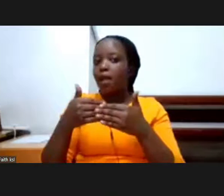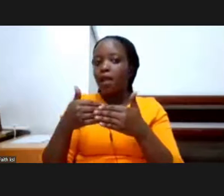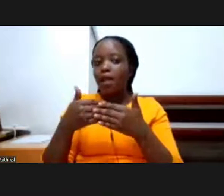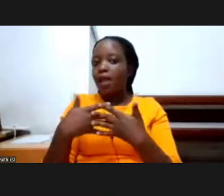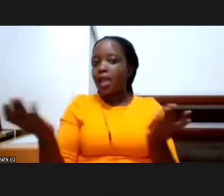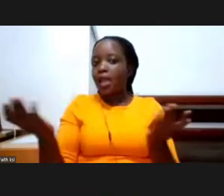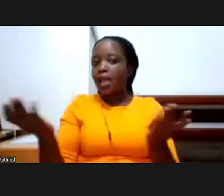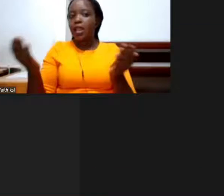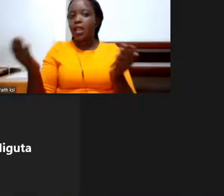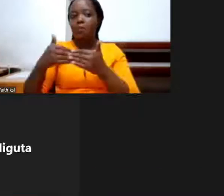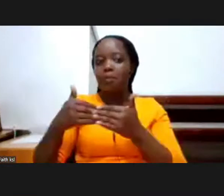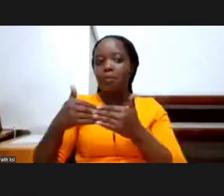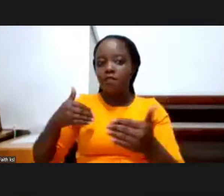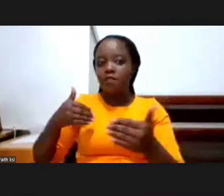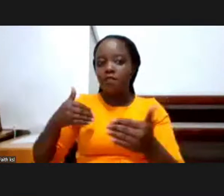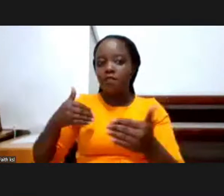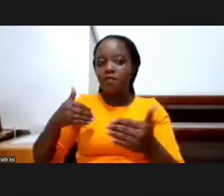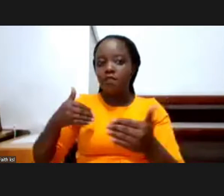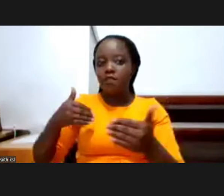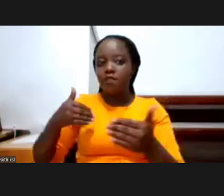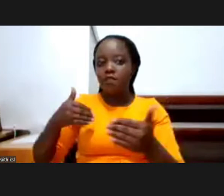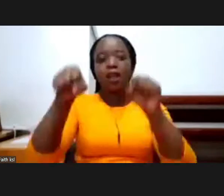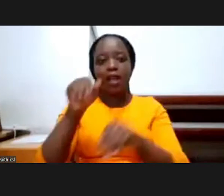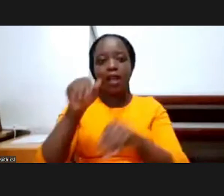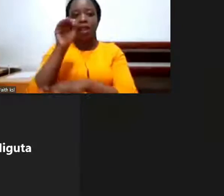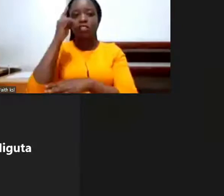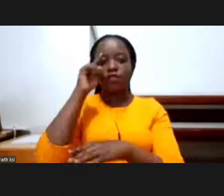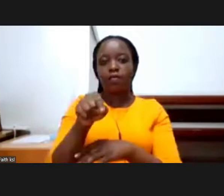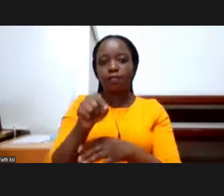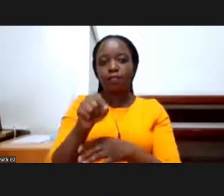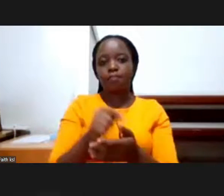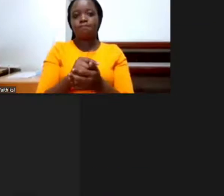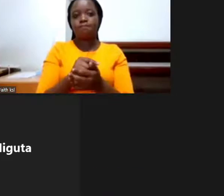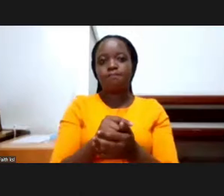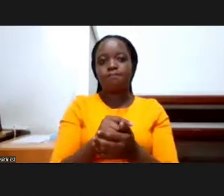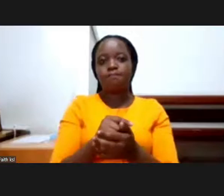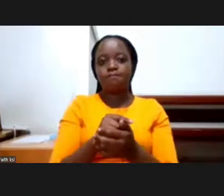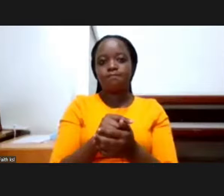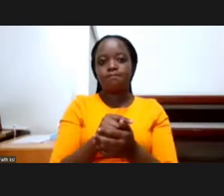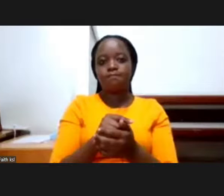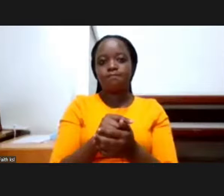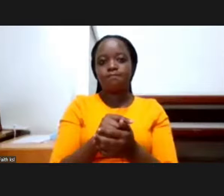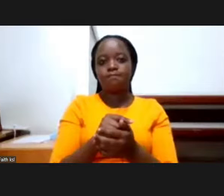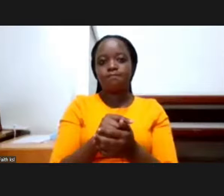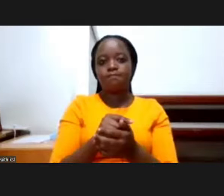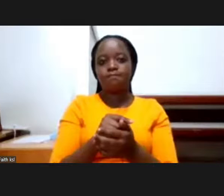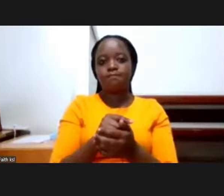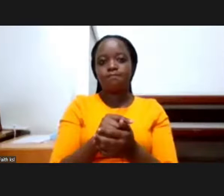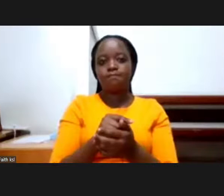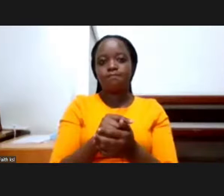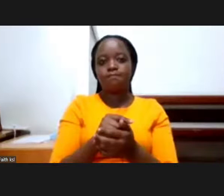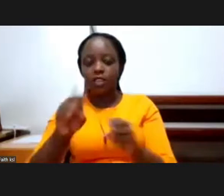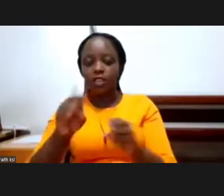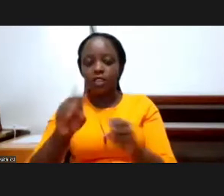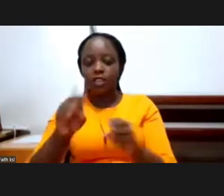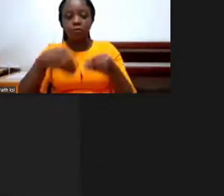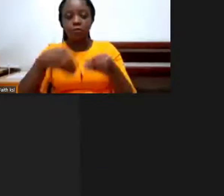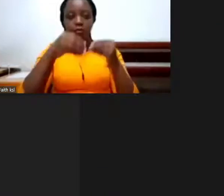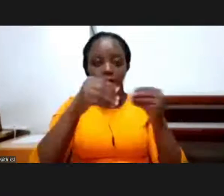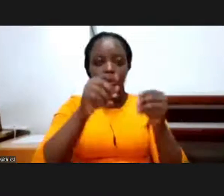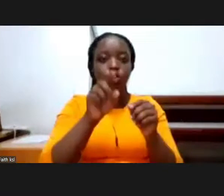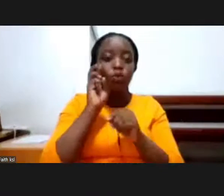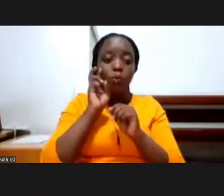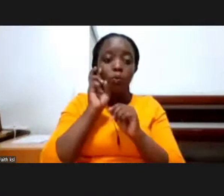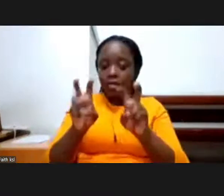the period for which the taxpayer is filing the return for. So they can add any of the previous invoices that are not